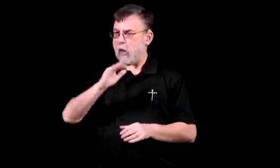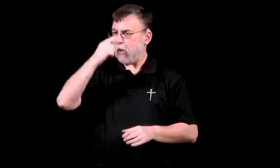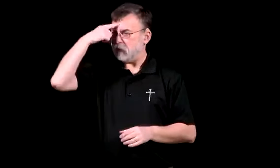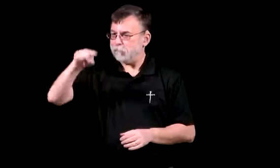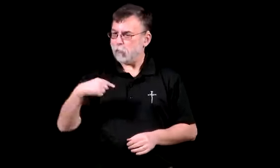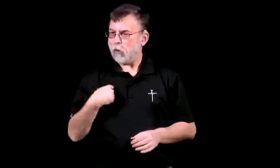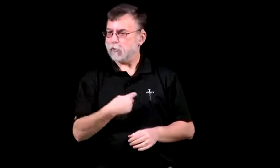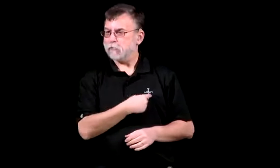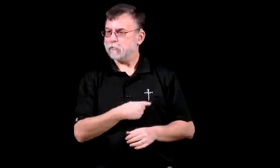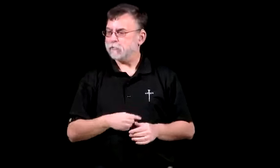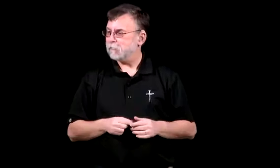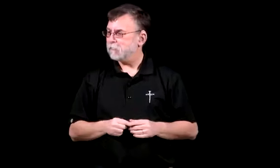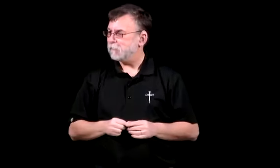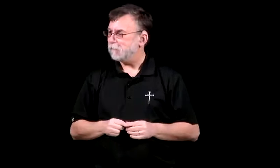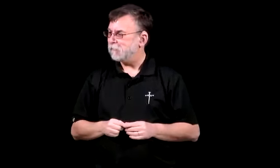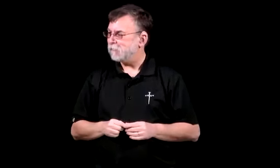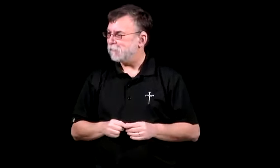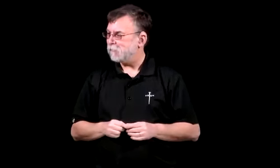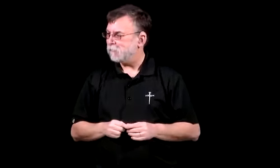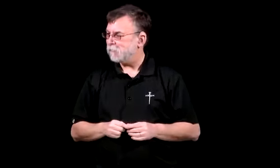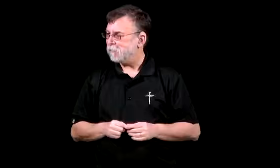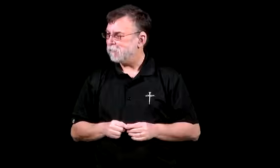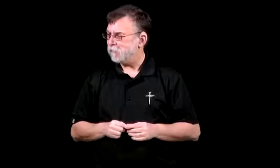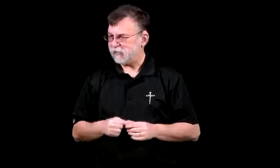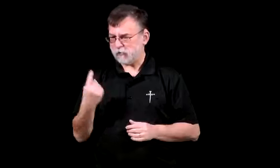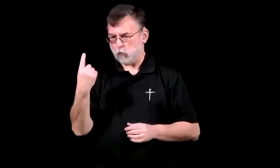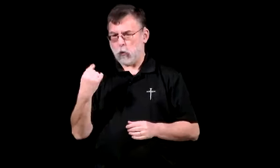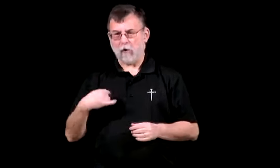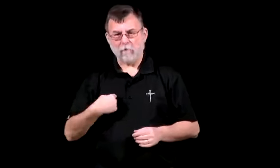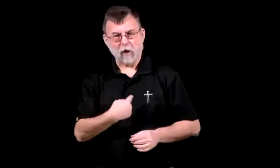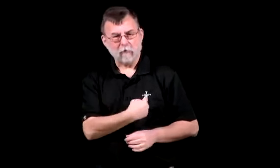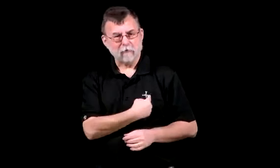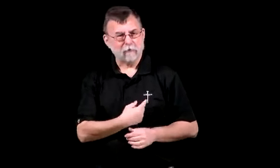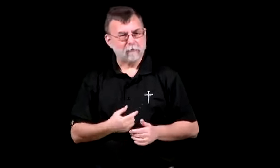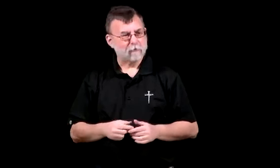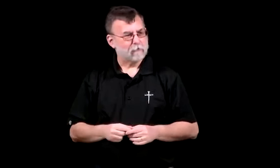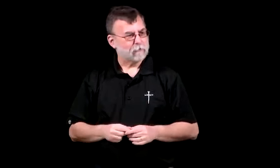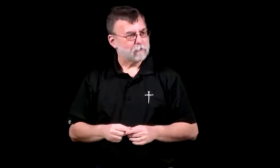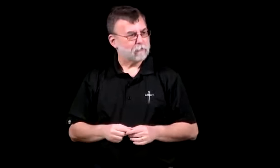possible? Well, the answer is God is for us and one of us.